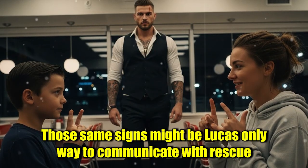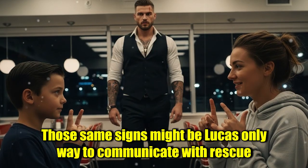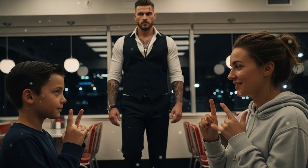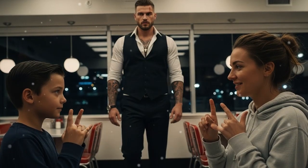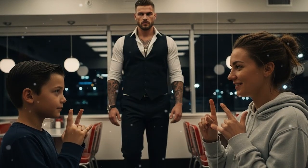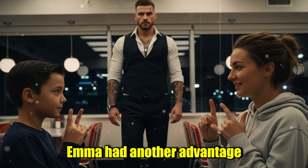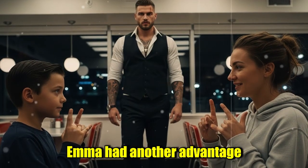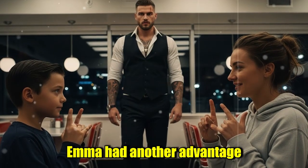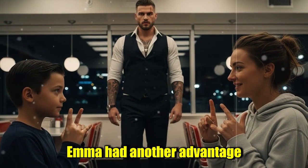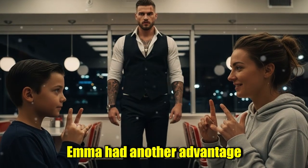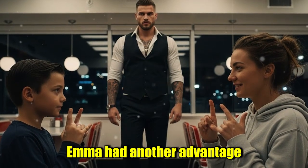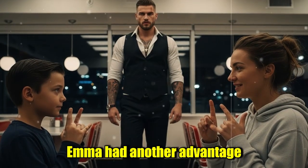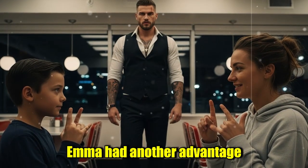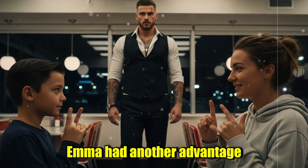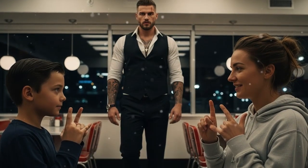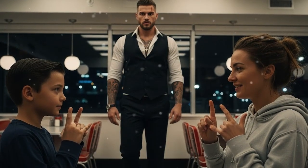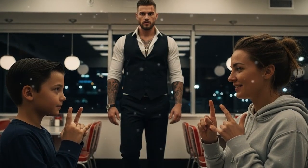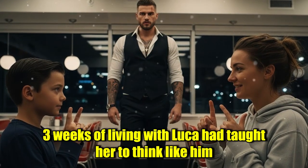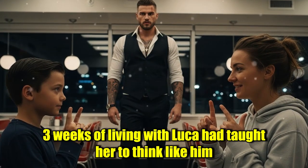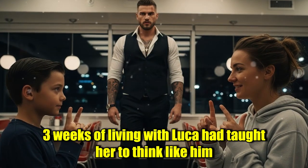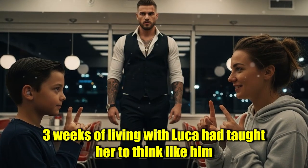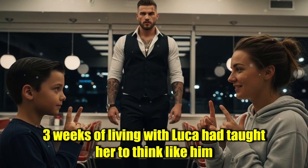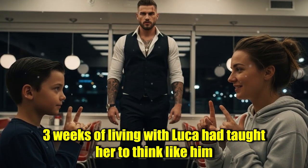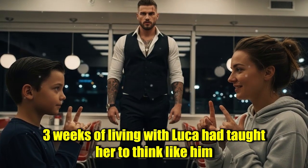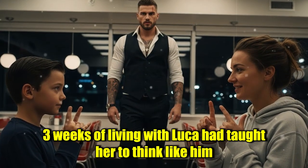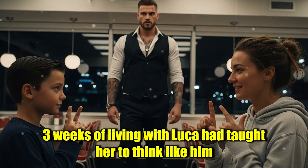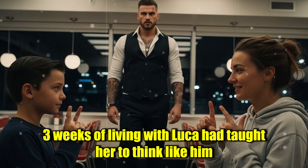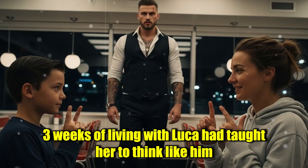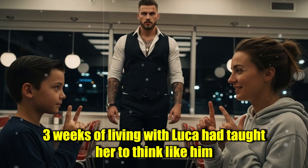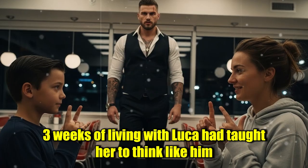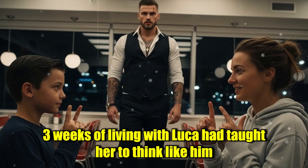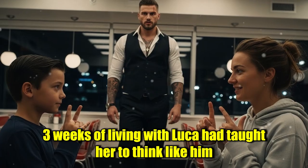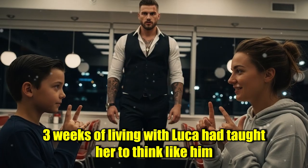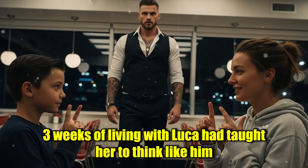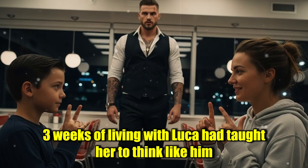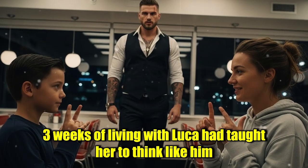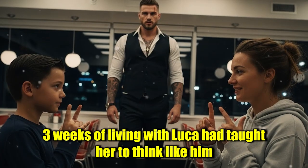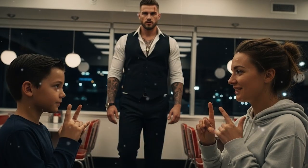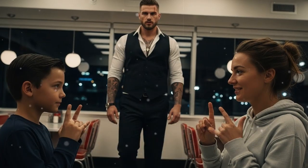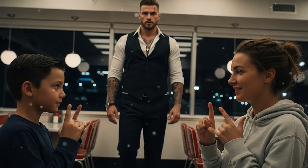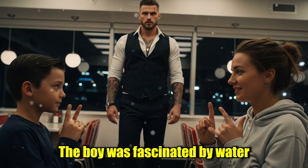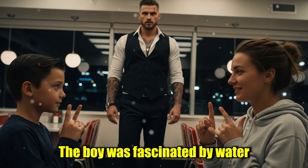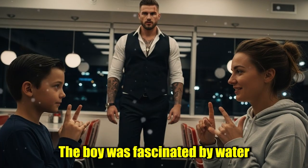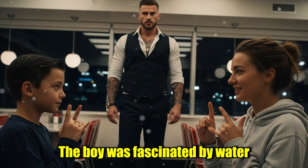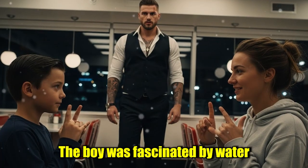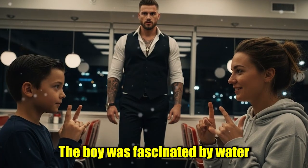rescue. Emma had another advantage. 3 weeks of living with Luca had taught her to think like him. The boy was fascinated